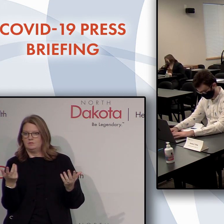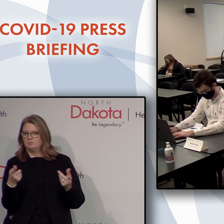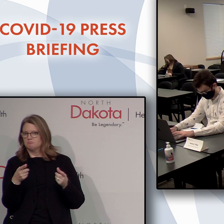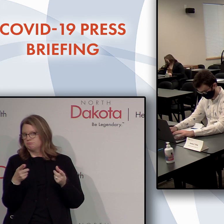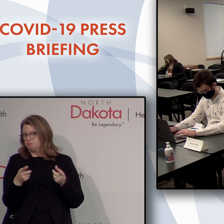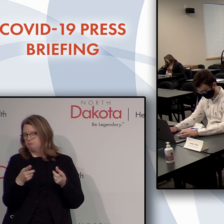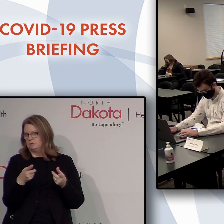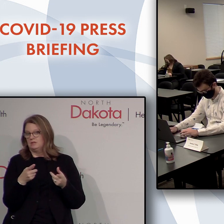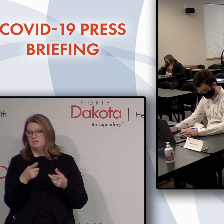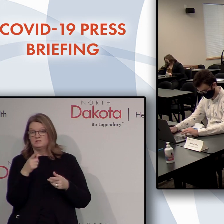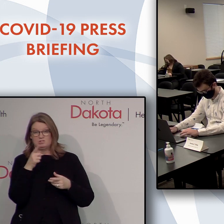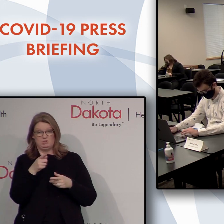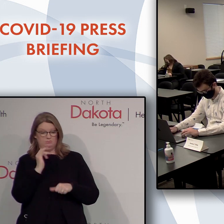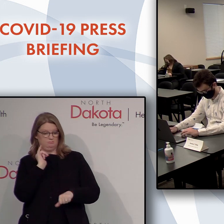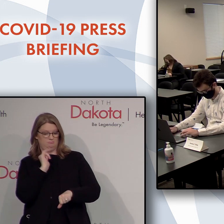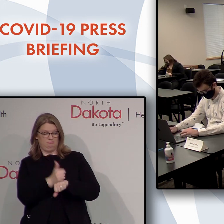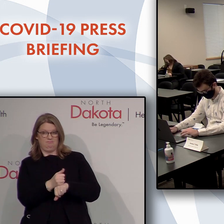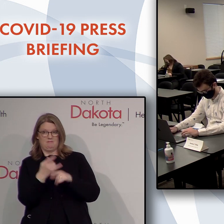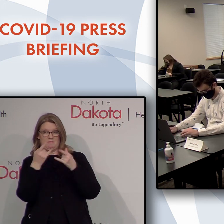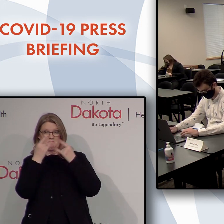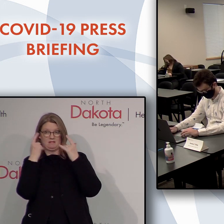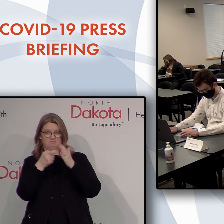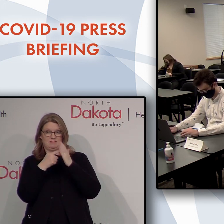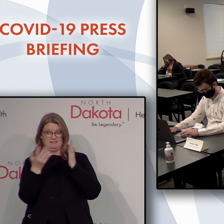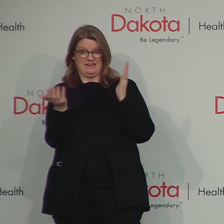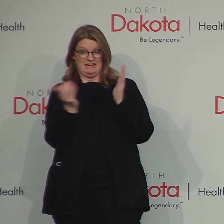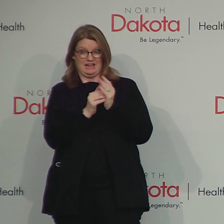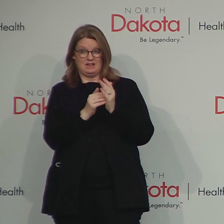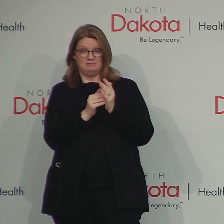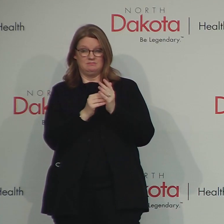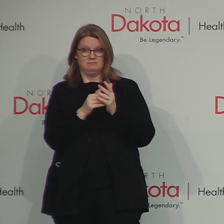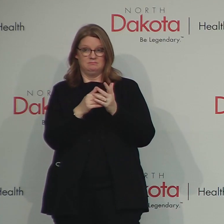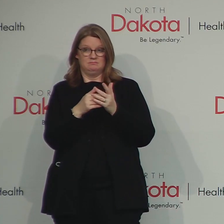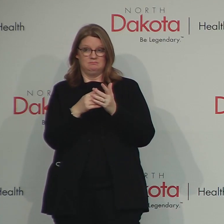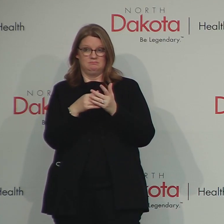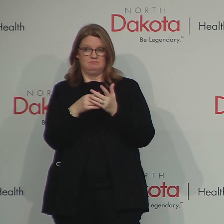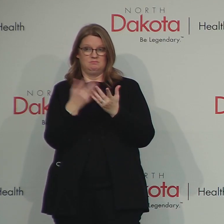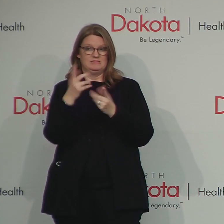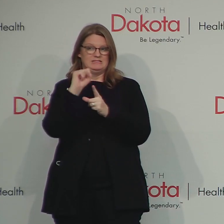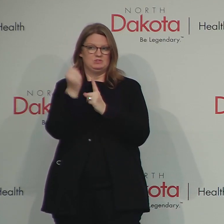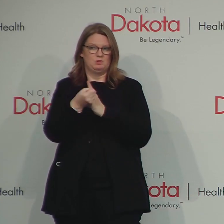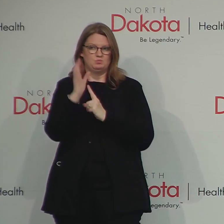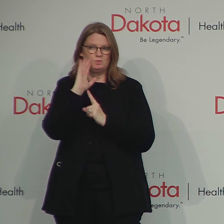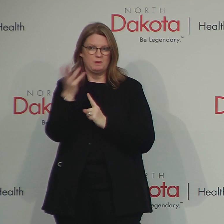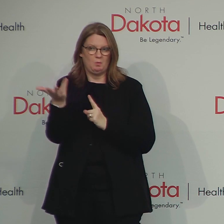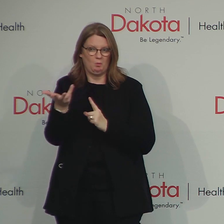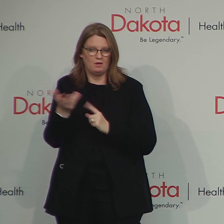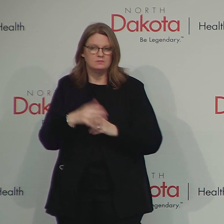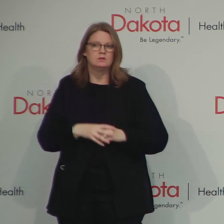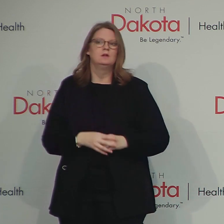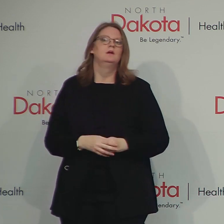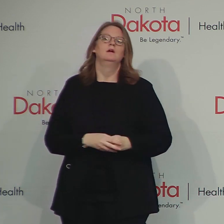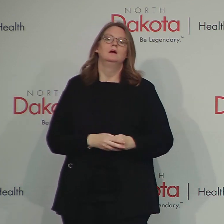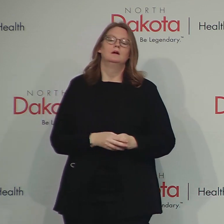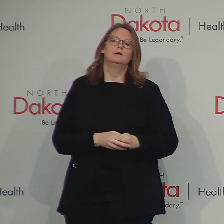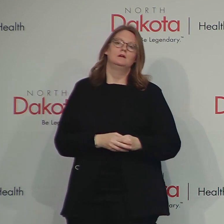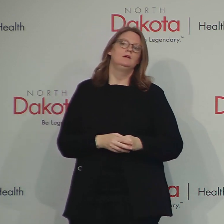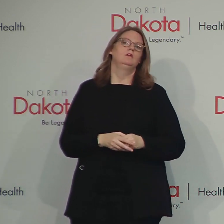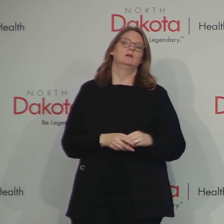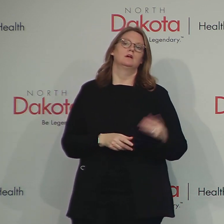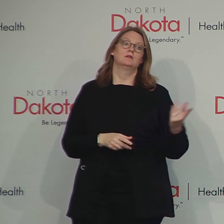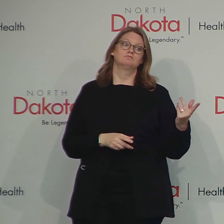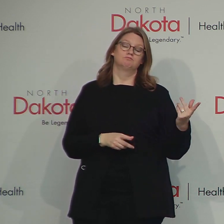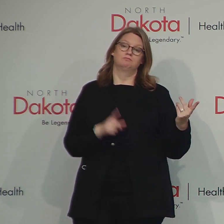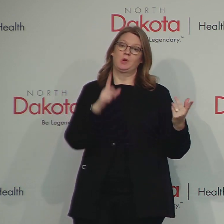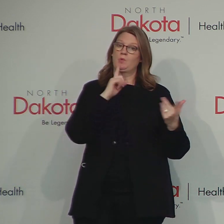up for you to maybe reenact it? Well, this is a risk, because